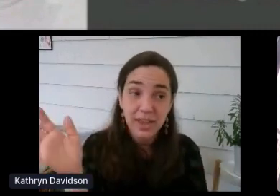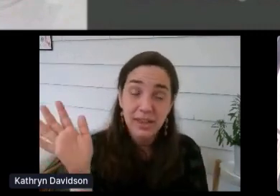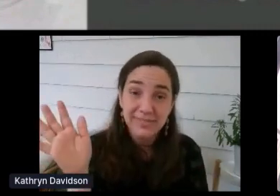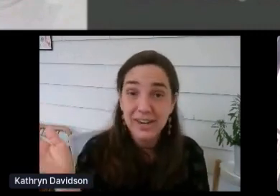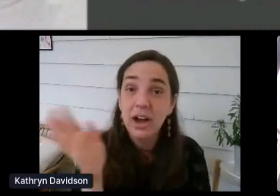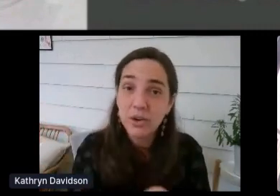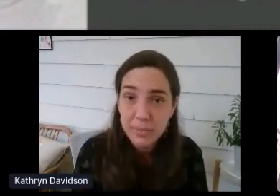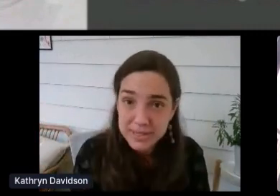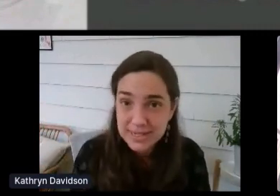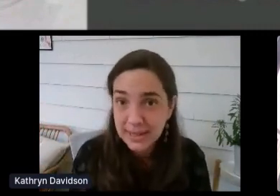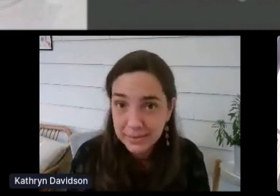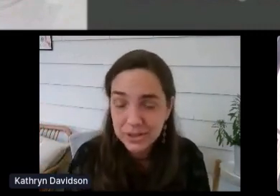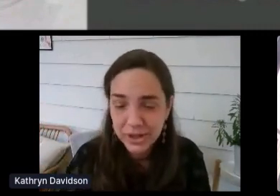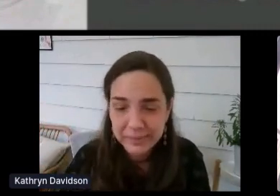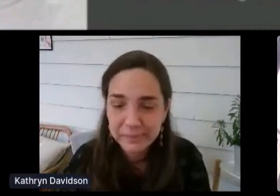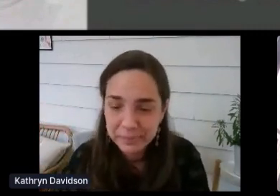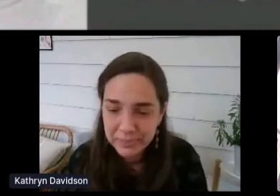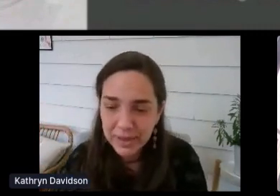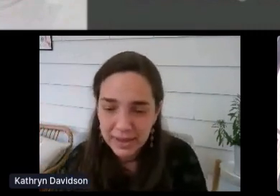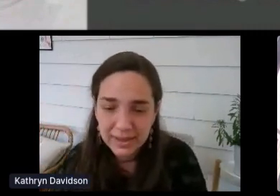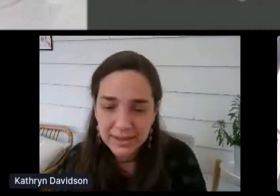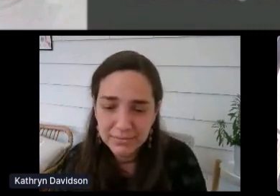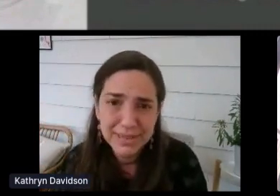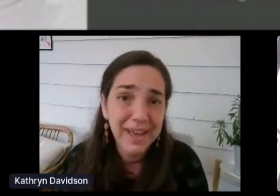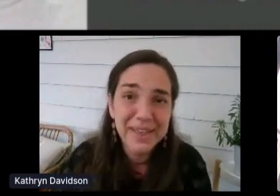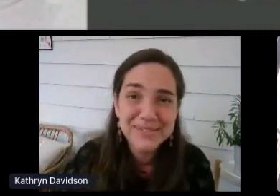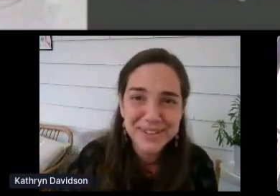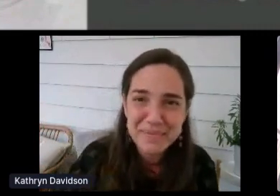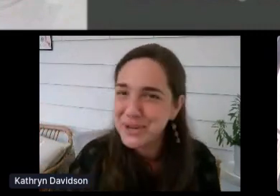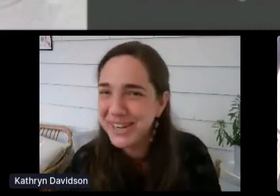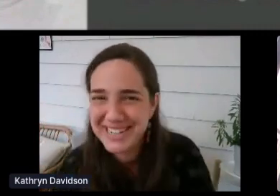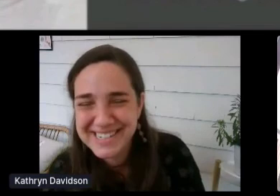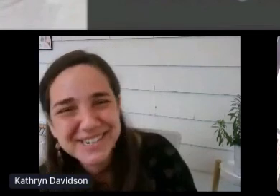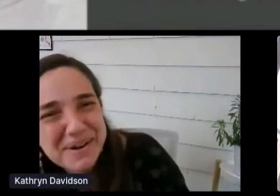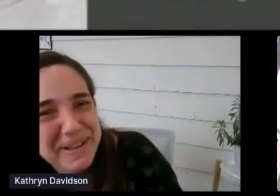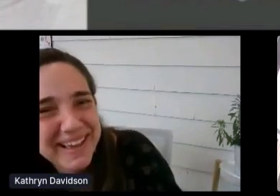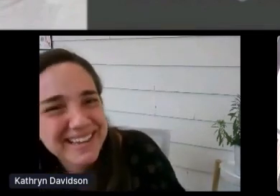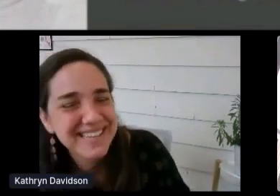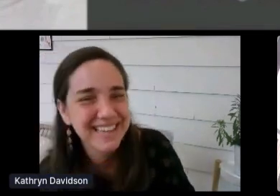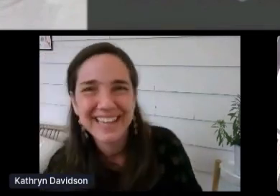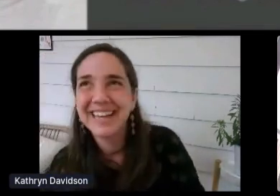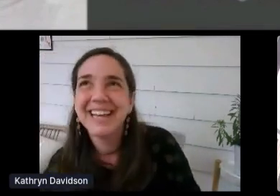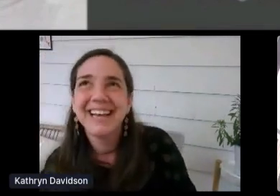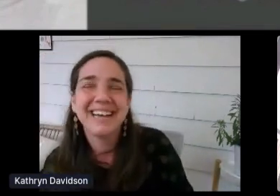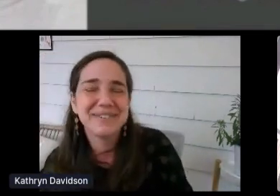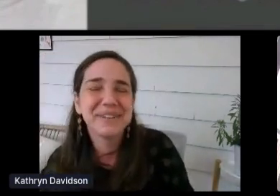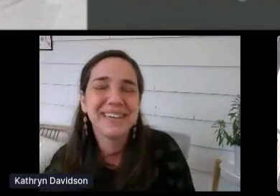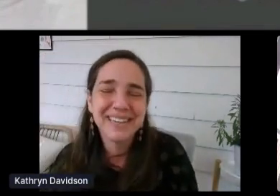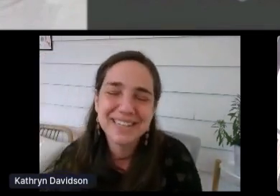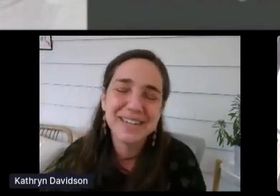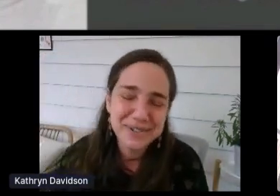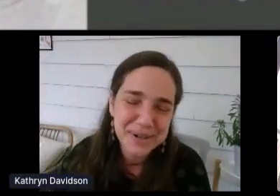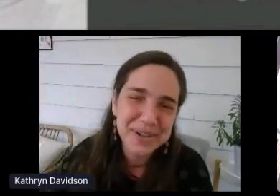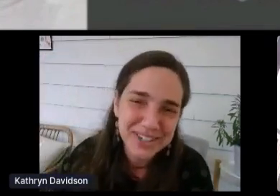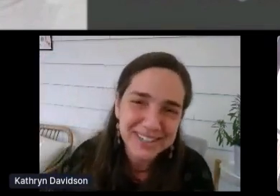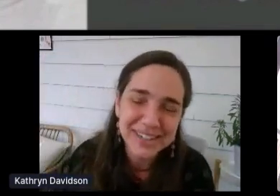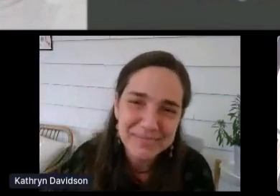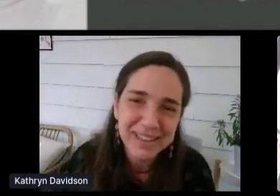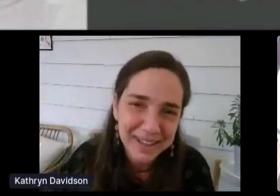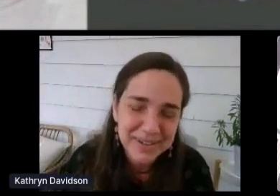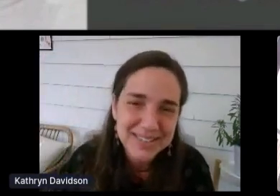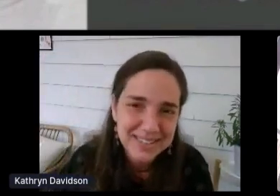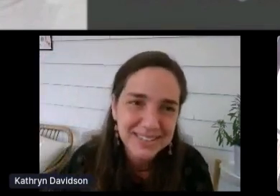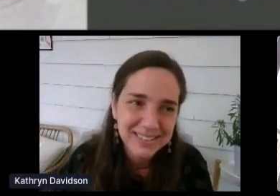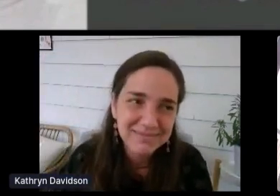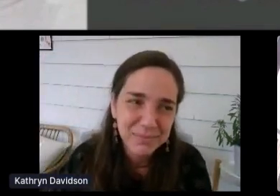speakers of a very underrepresented language, right? But yeah, thanks for the opportunity to talk about that, because I think it's an interesting question.